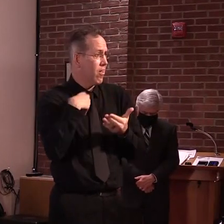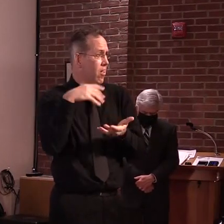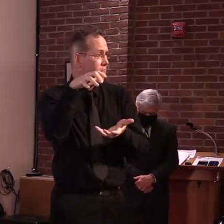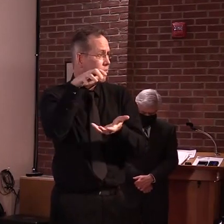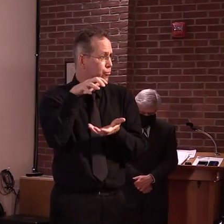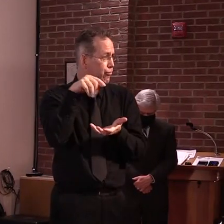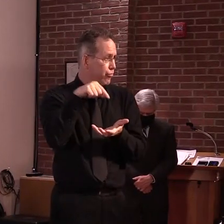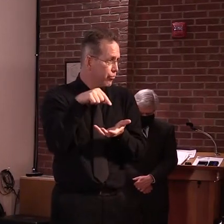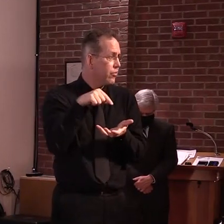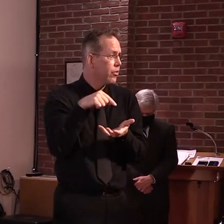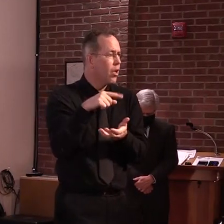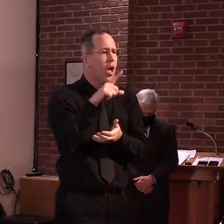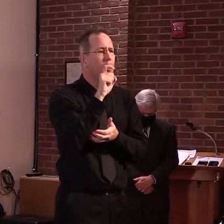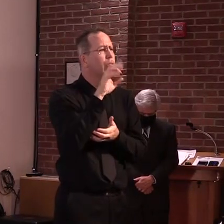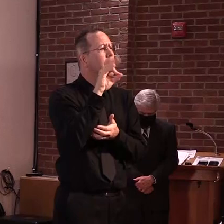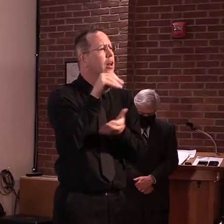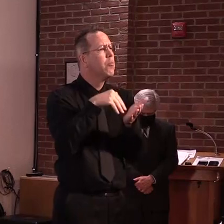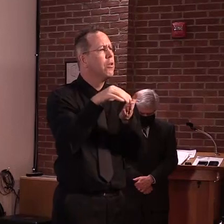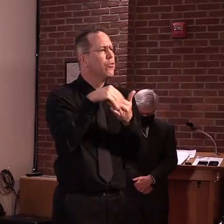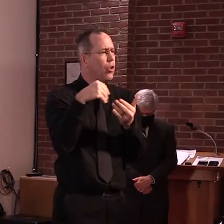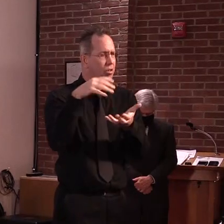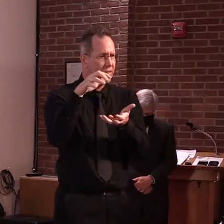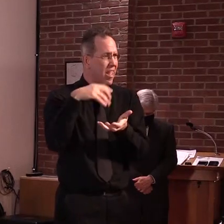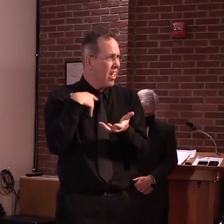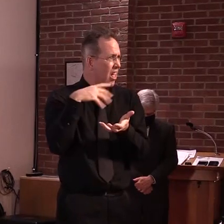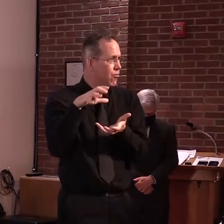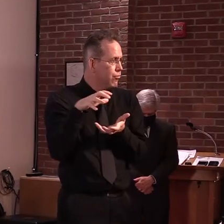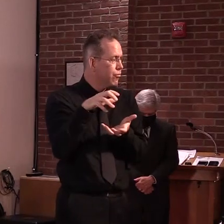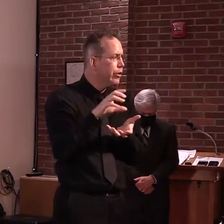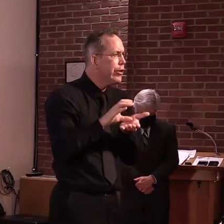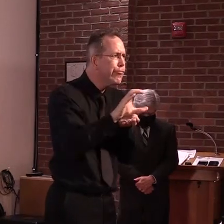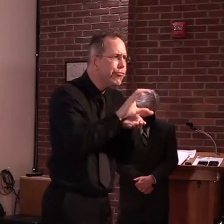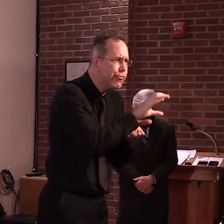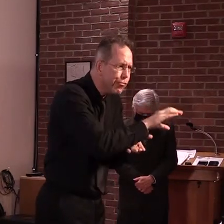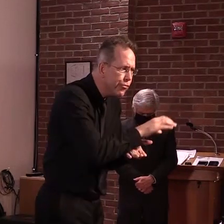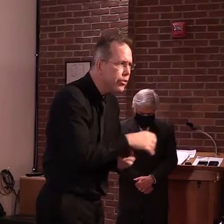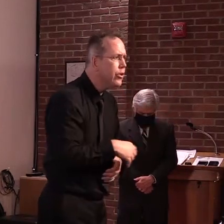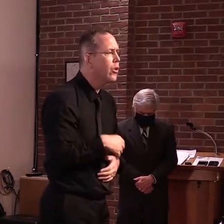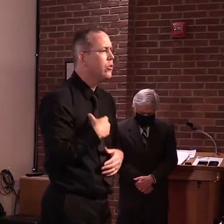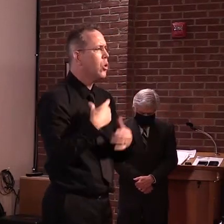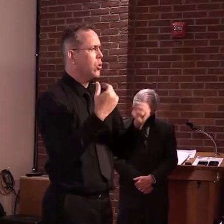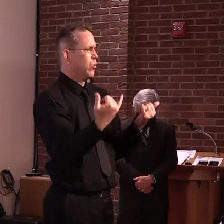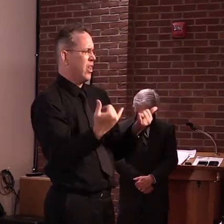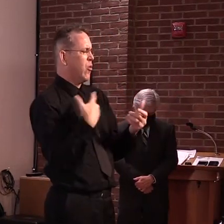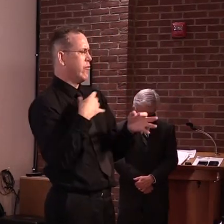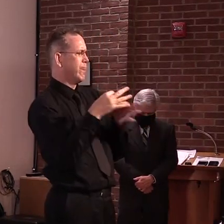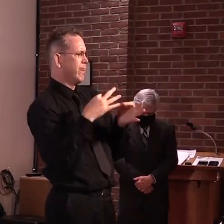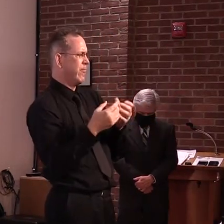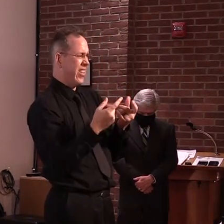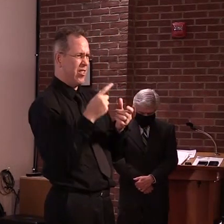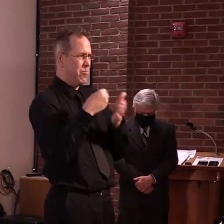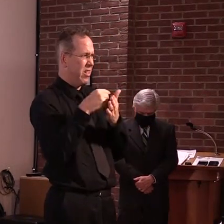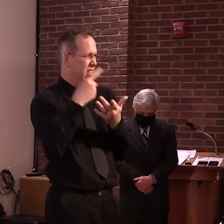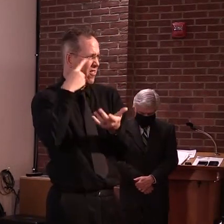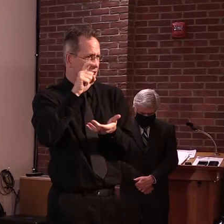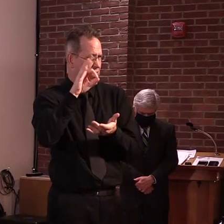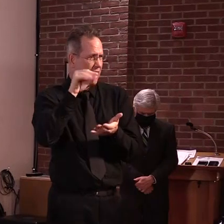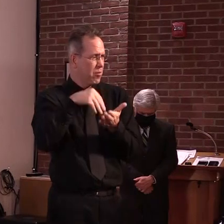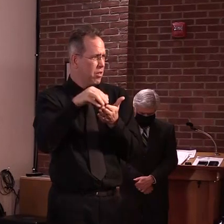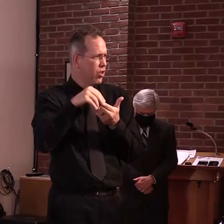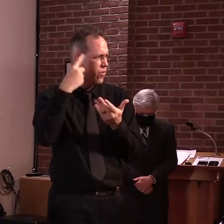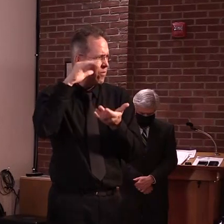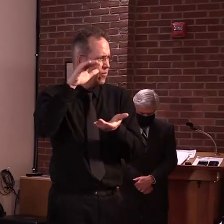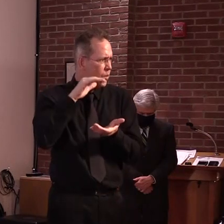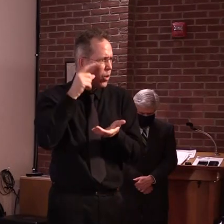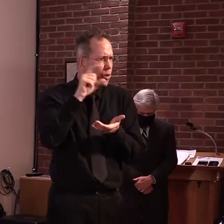be speaking about the specifics of our plan to support additional financial assistance, housing and community